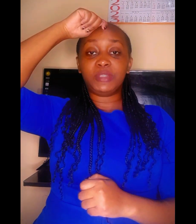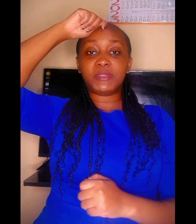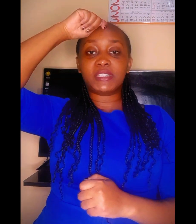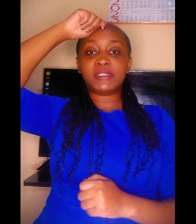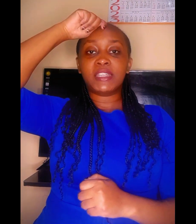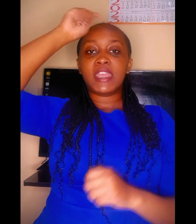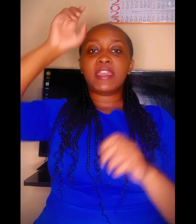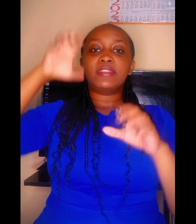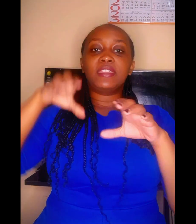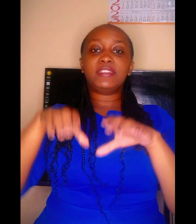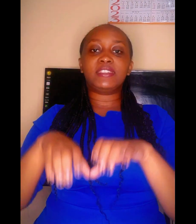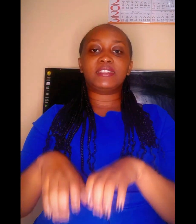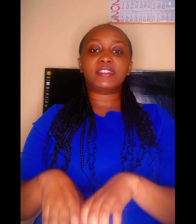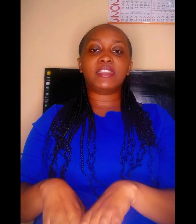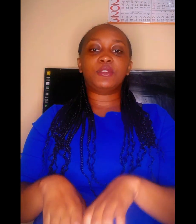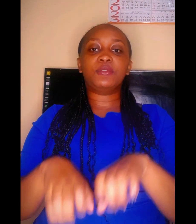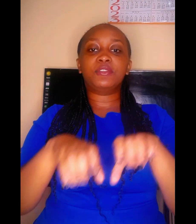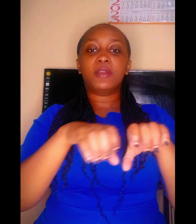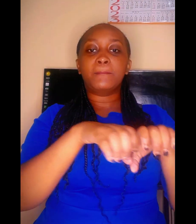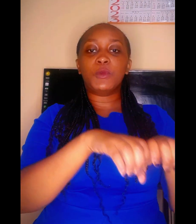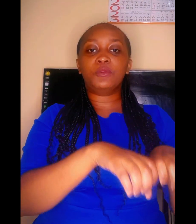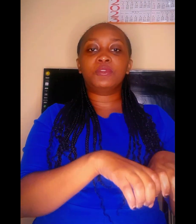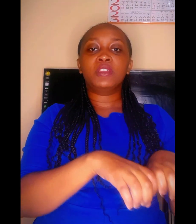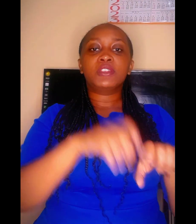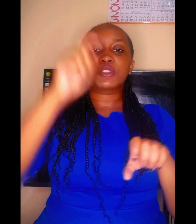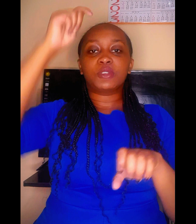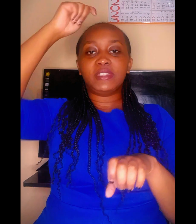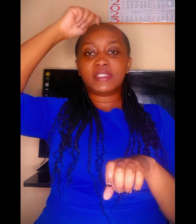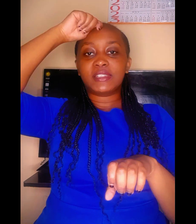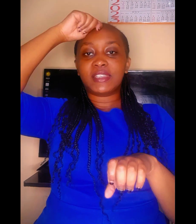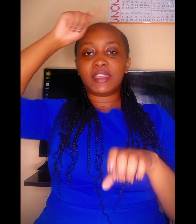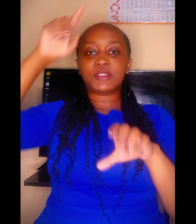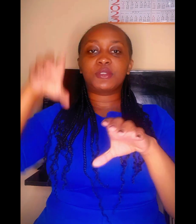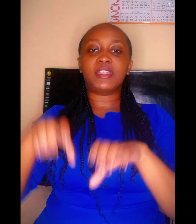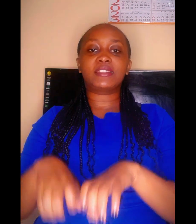Egypt. Then this is the sign of move. So it's Exodus.